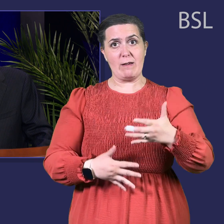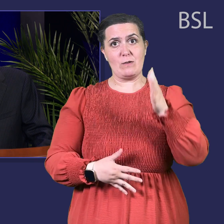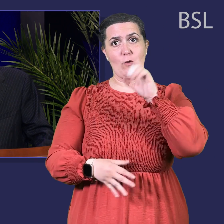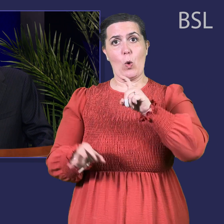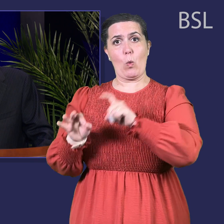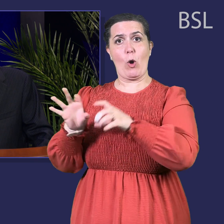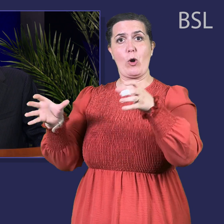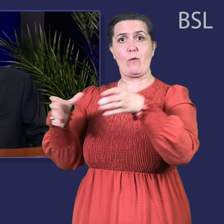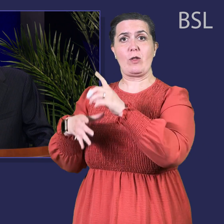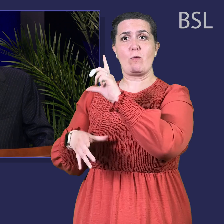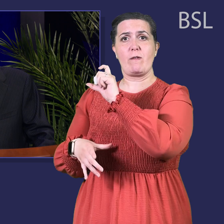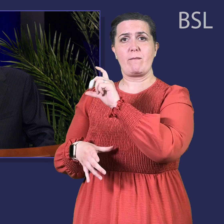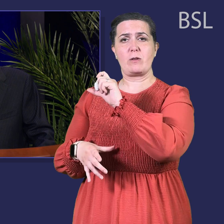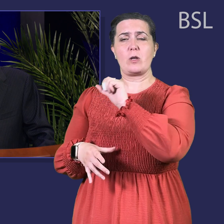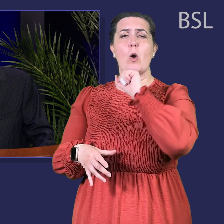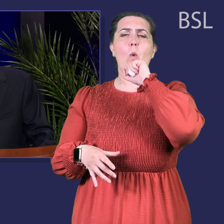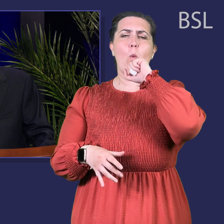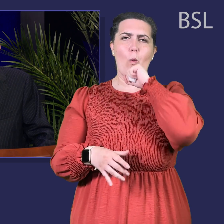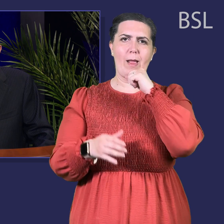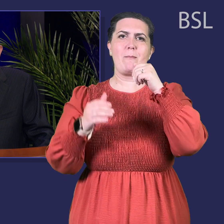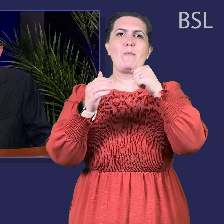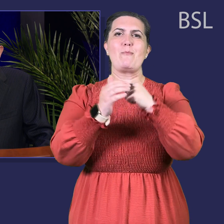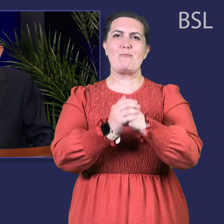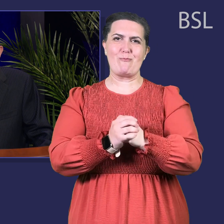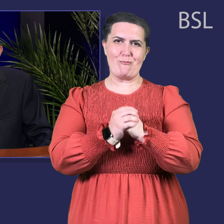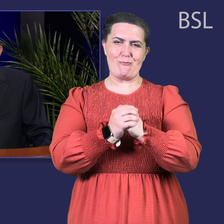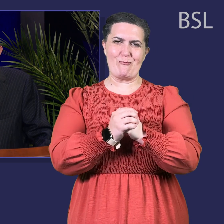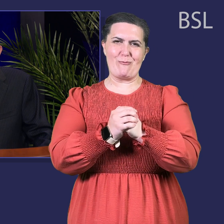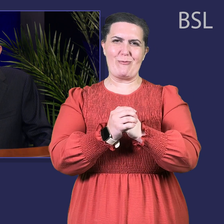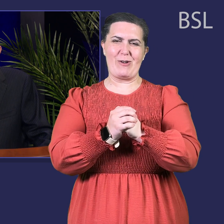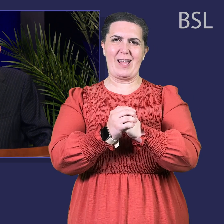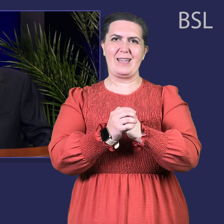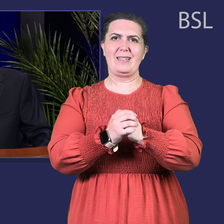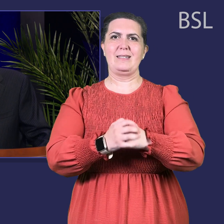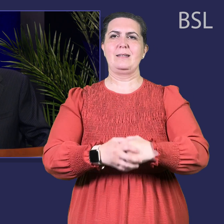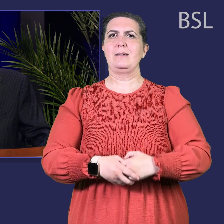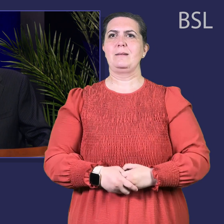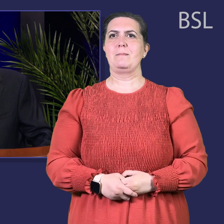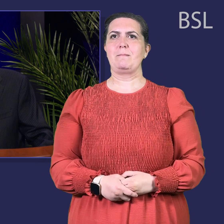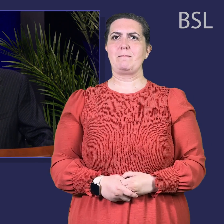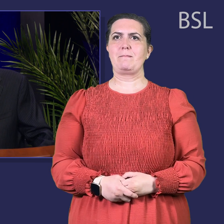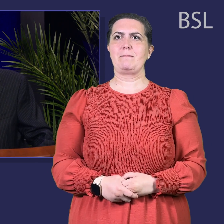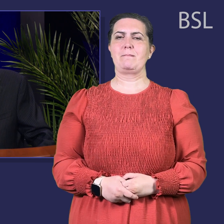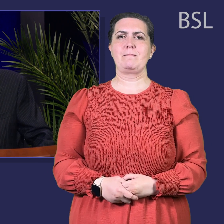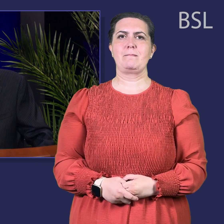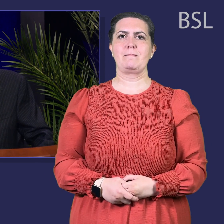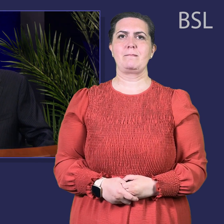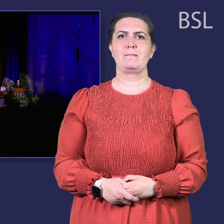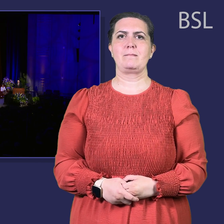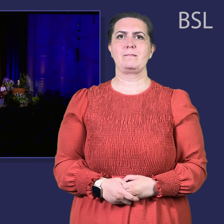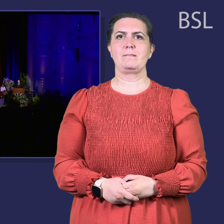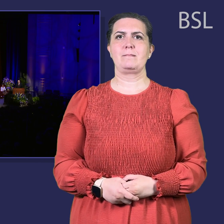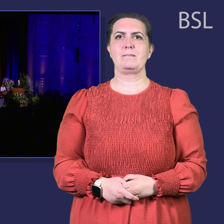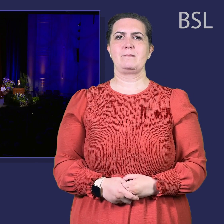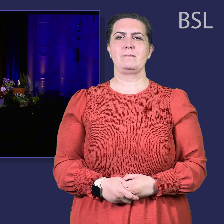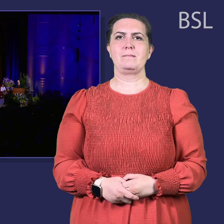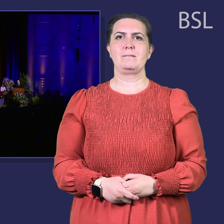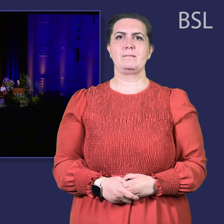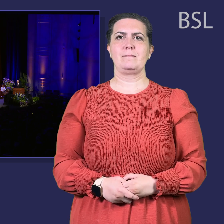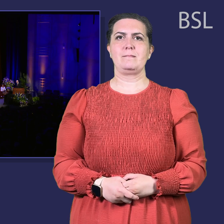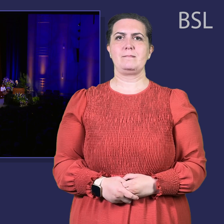Ulysses Soares of the Quorum of the 12 Apostles will offer the invocation.